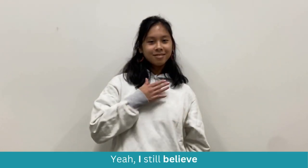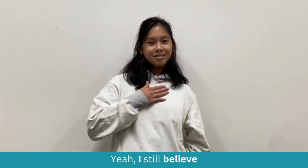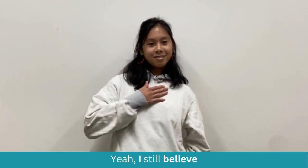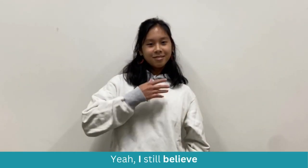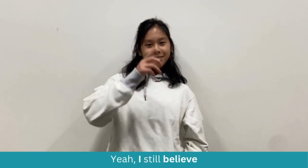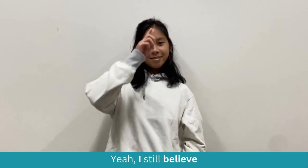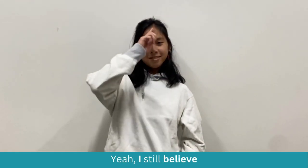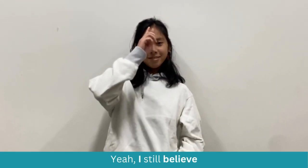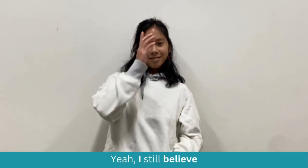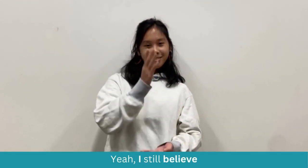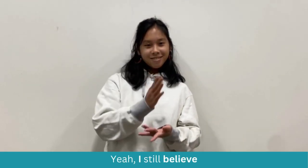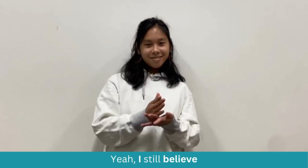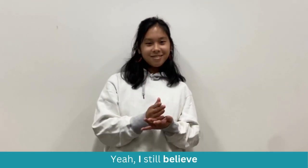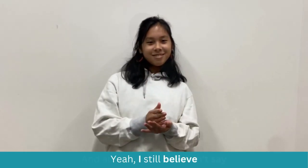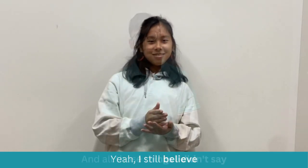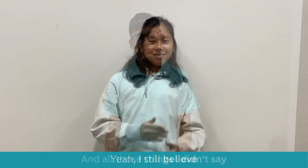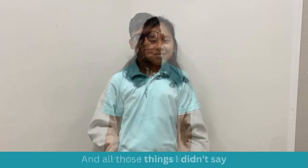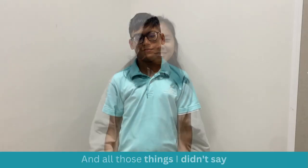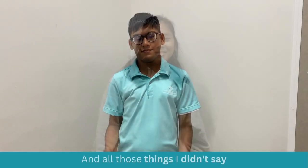believe, yeah, I still believe.